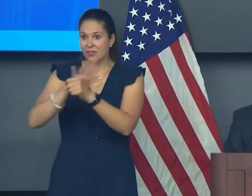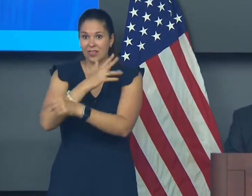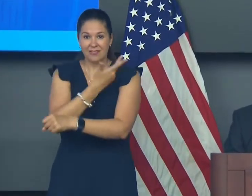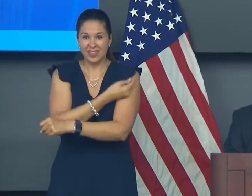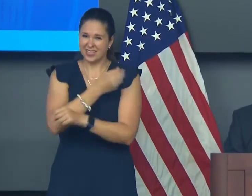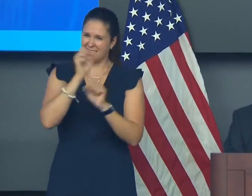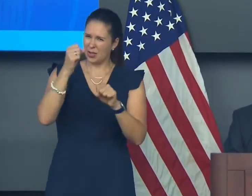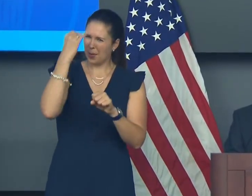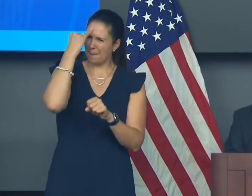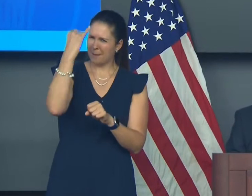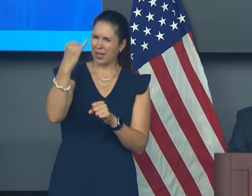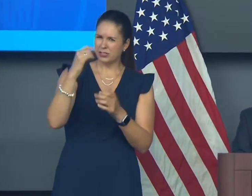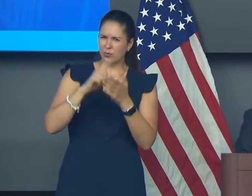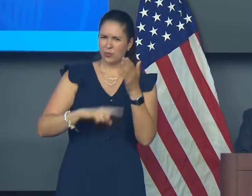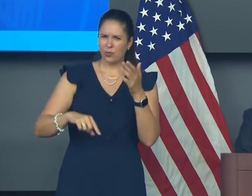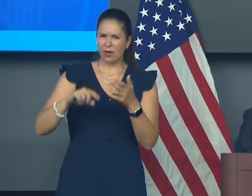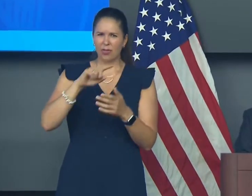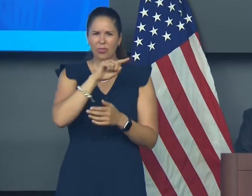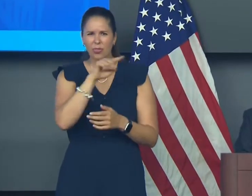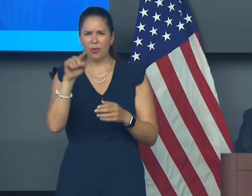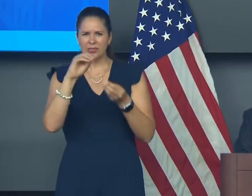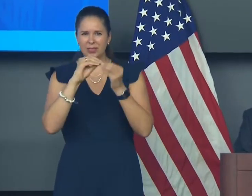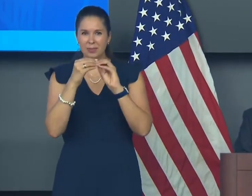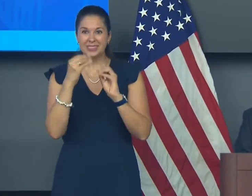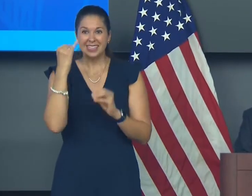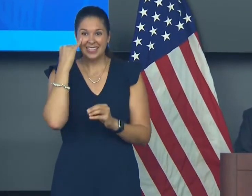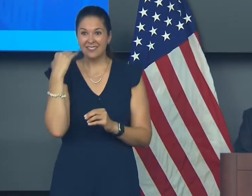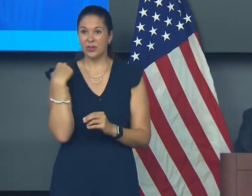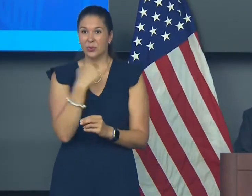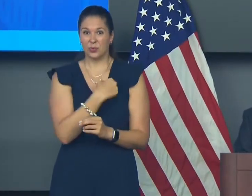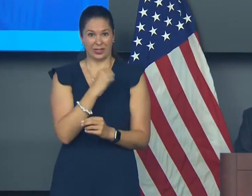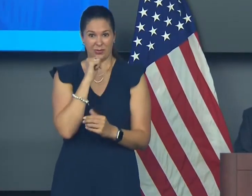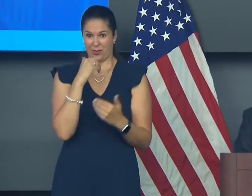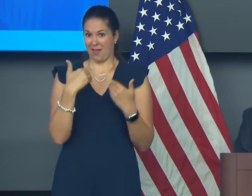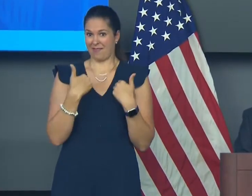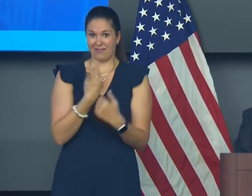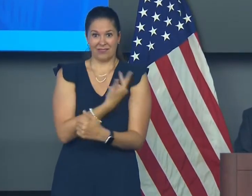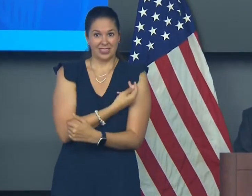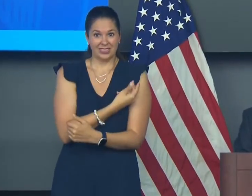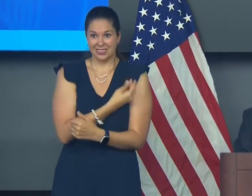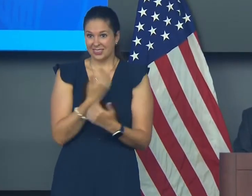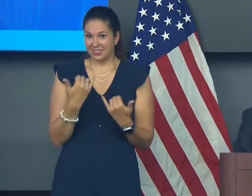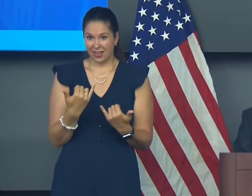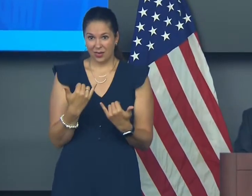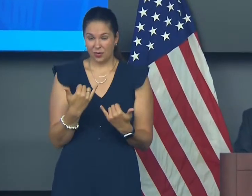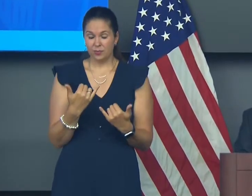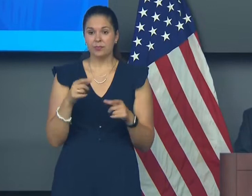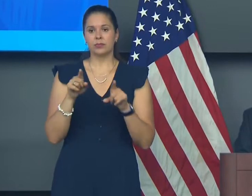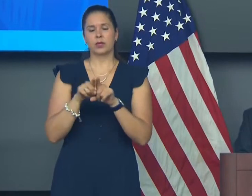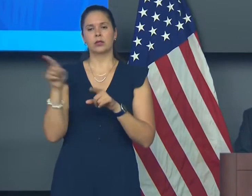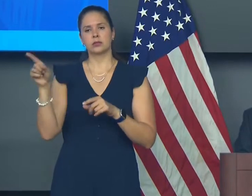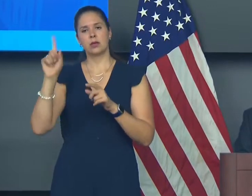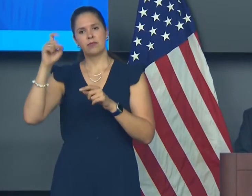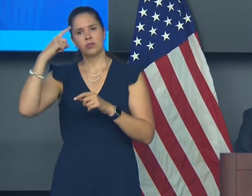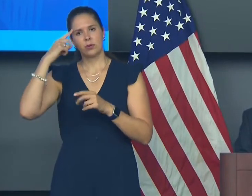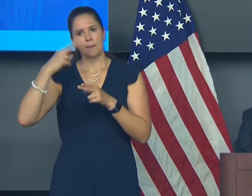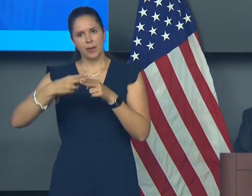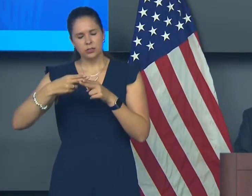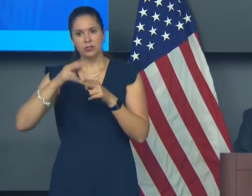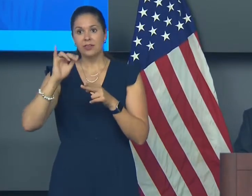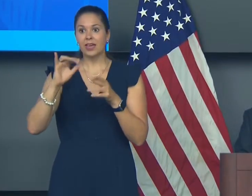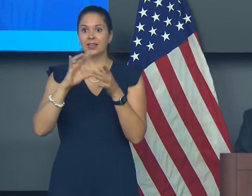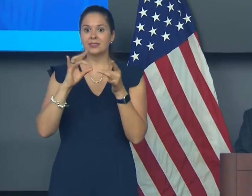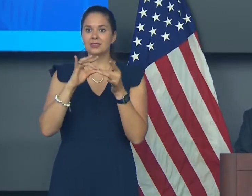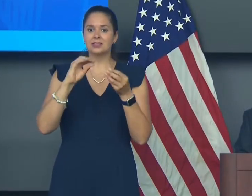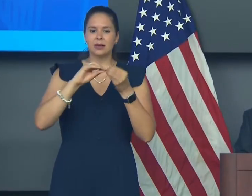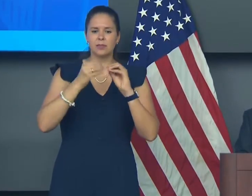Can you imagine what these numbers would be if we didn't have vaccines right now? So as the governor mentioned, and these stats were known